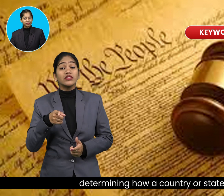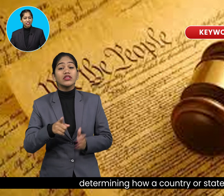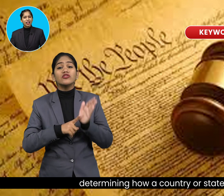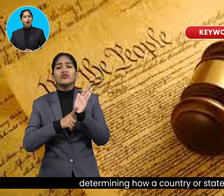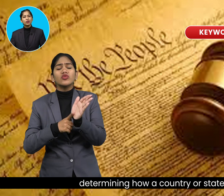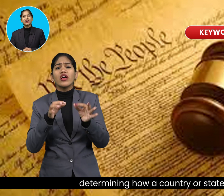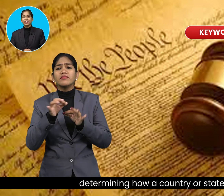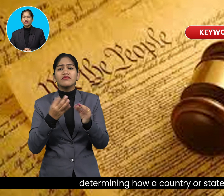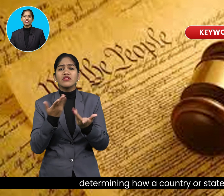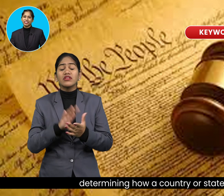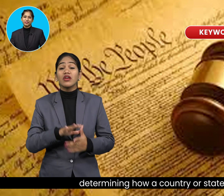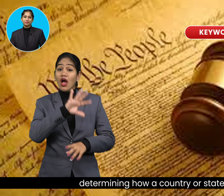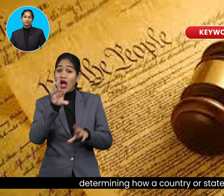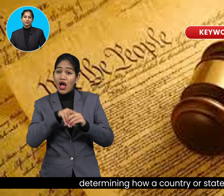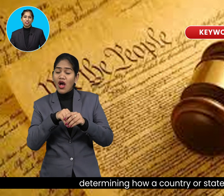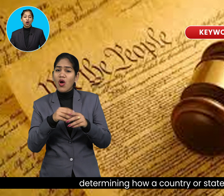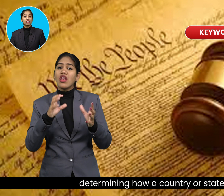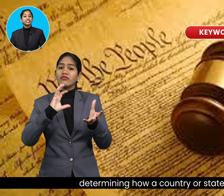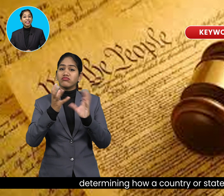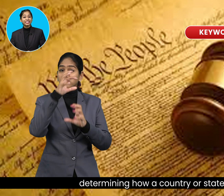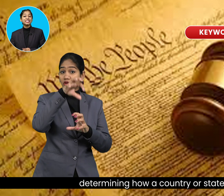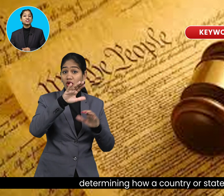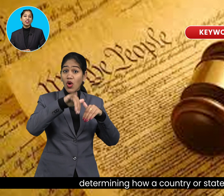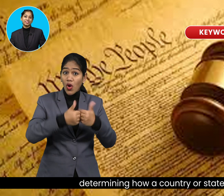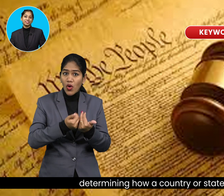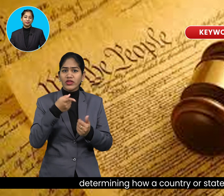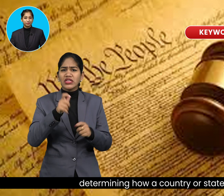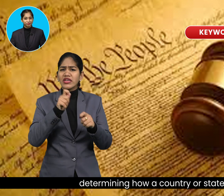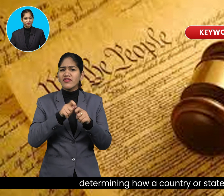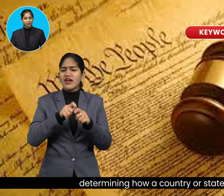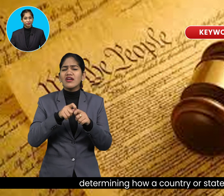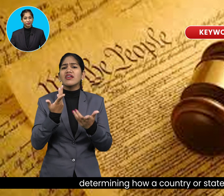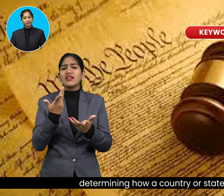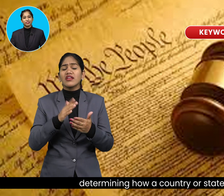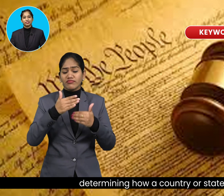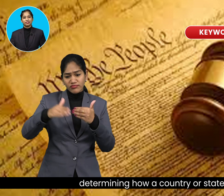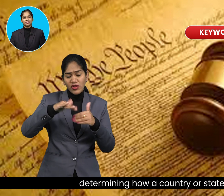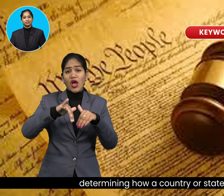determining how a country or state is run.